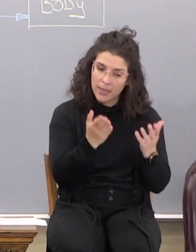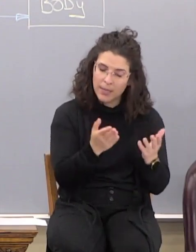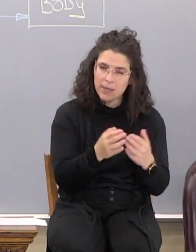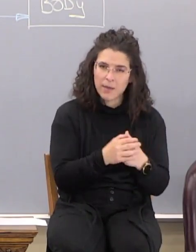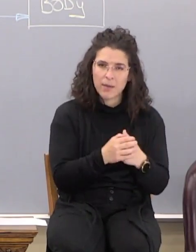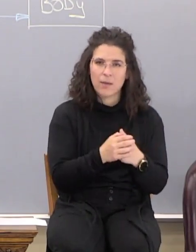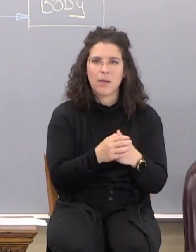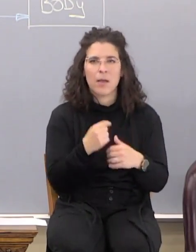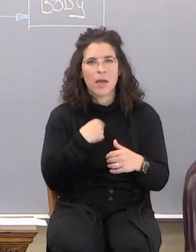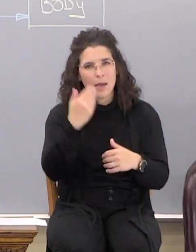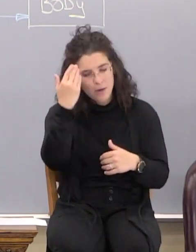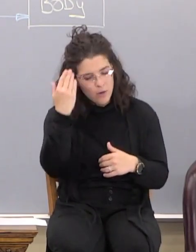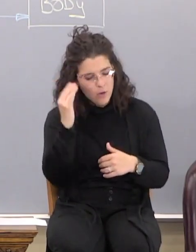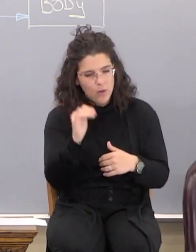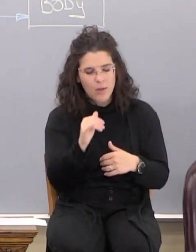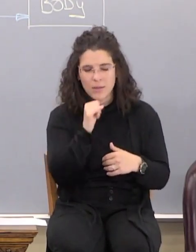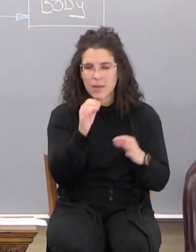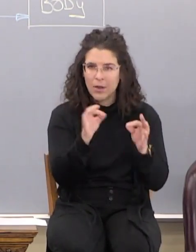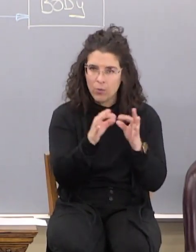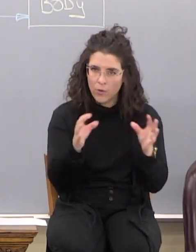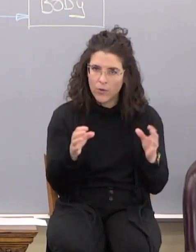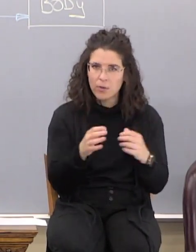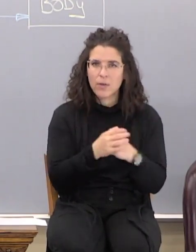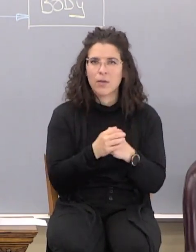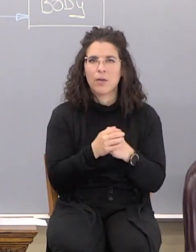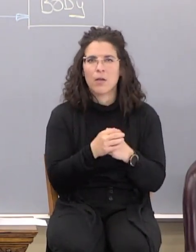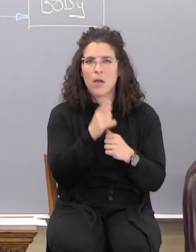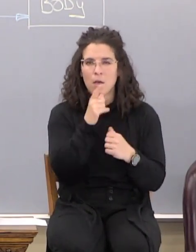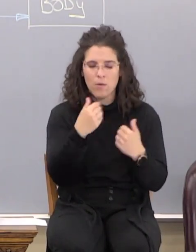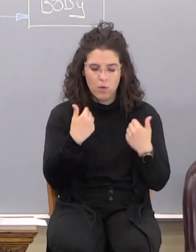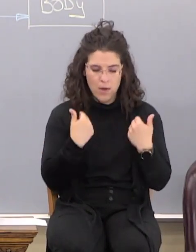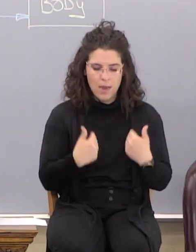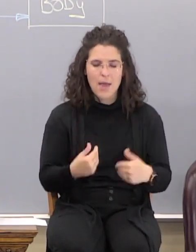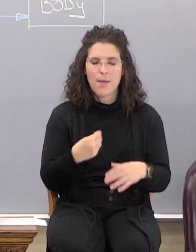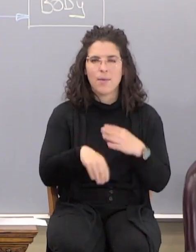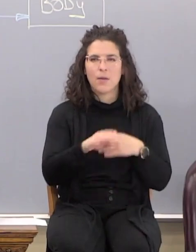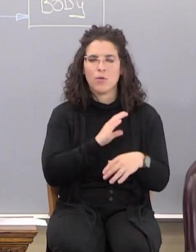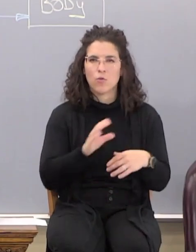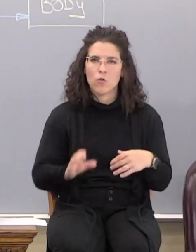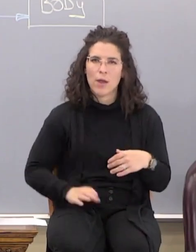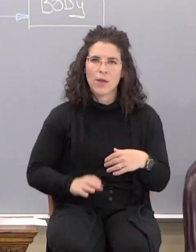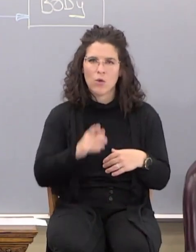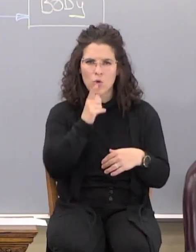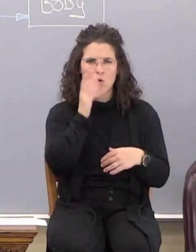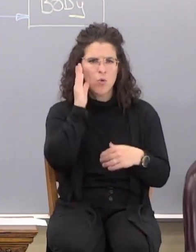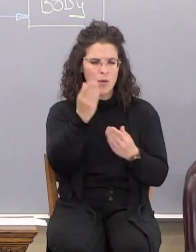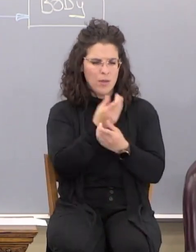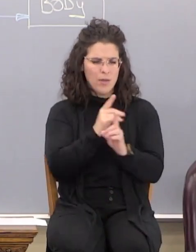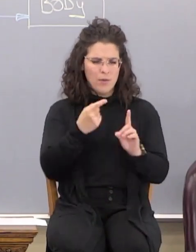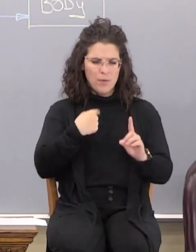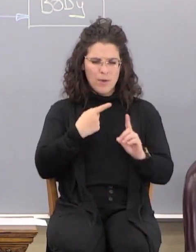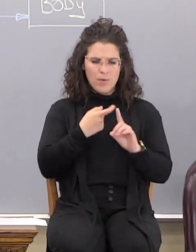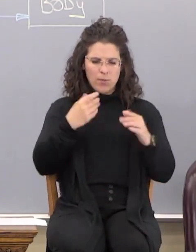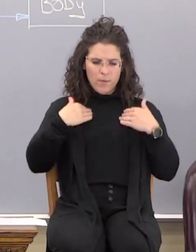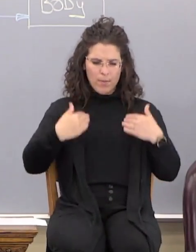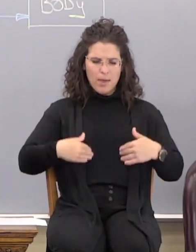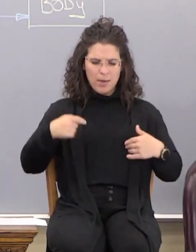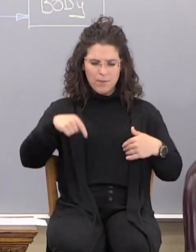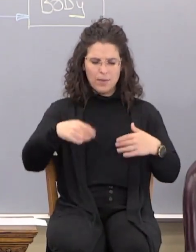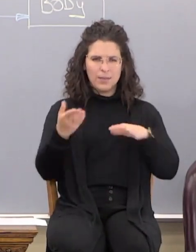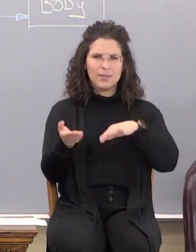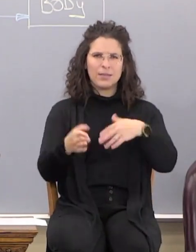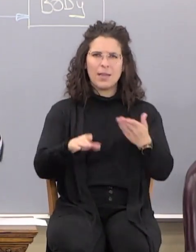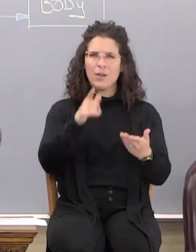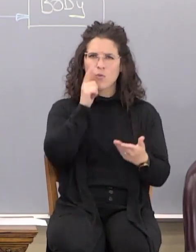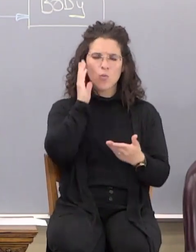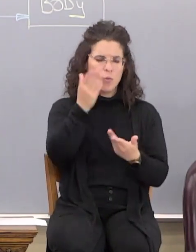I am. I know that's unworthy of who I am in Christ. Who shall deliver me from the body of this death?